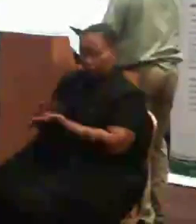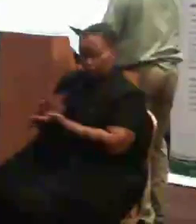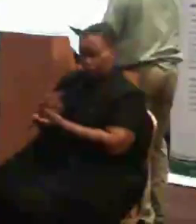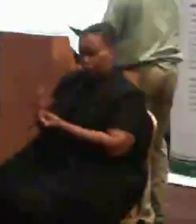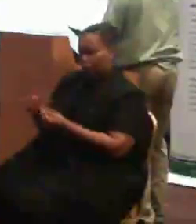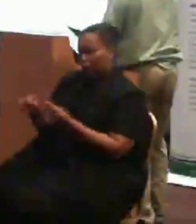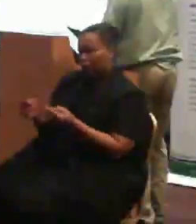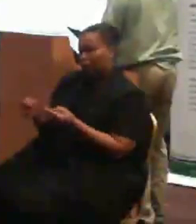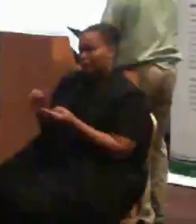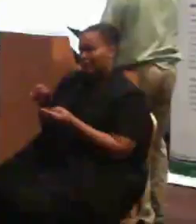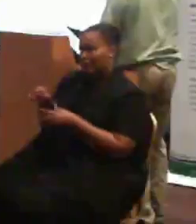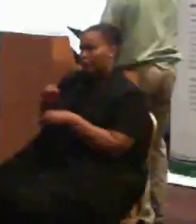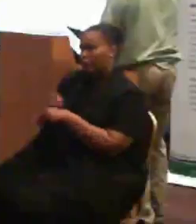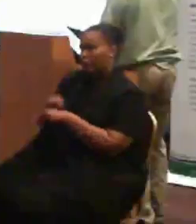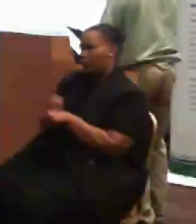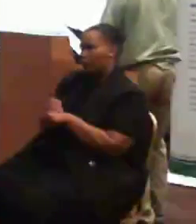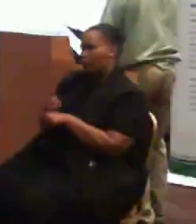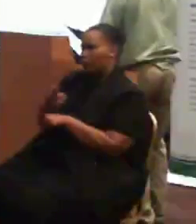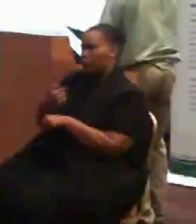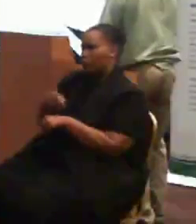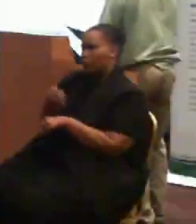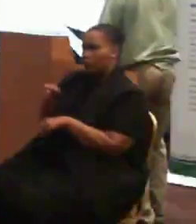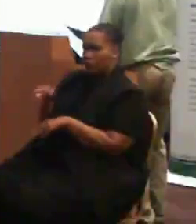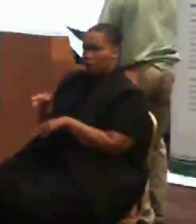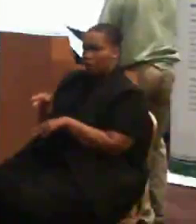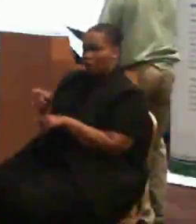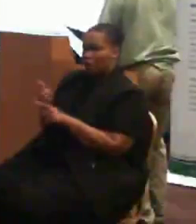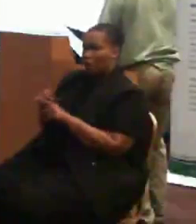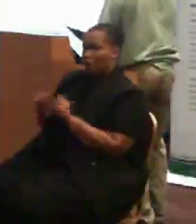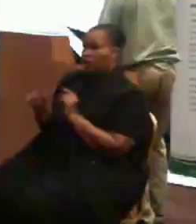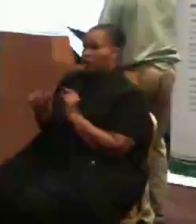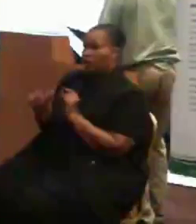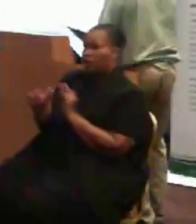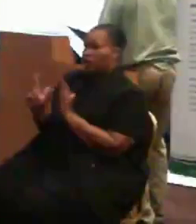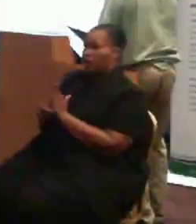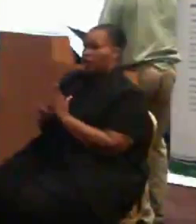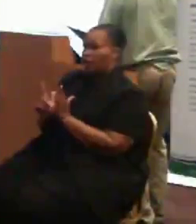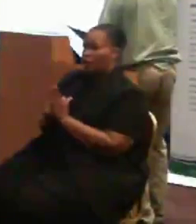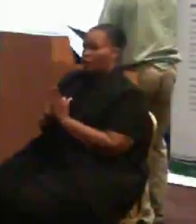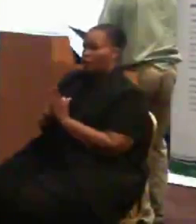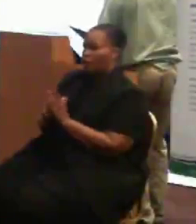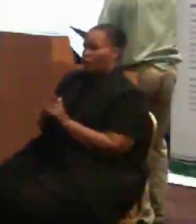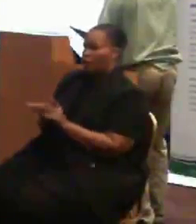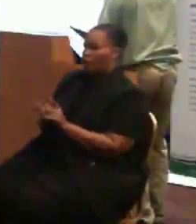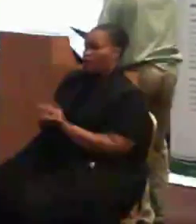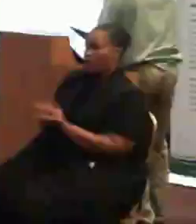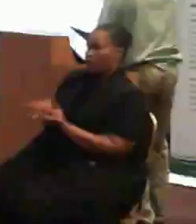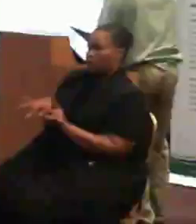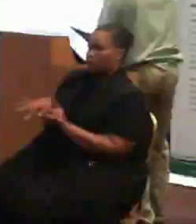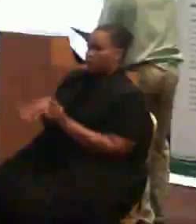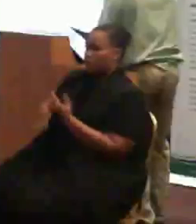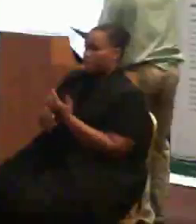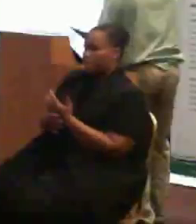So that is the problem. We're already there, but legislation is holding us back.